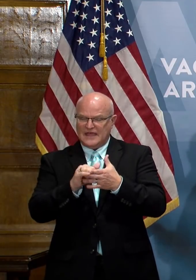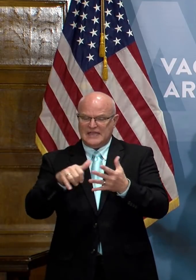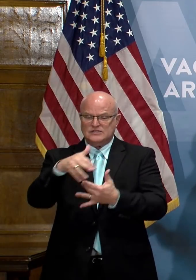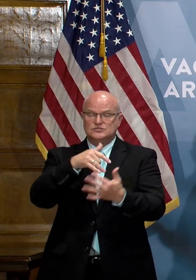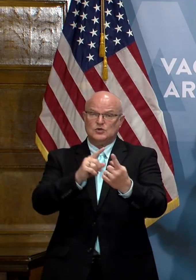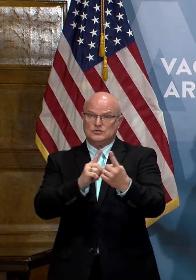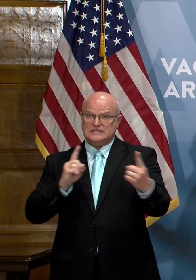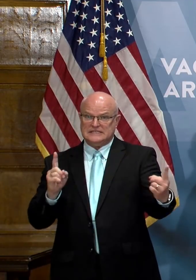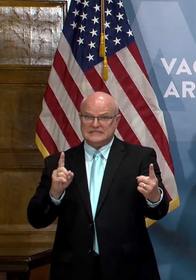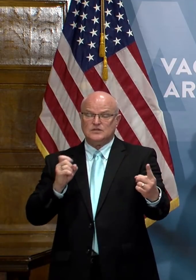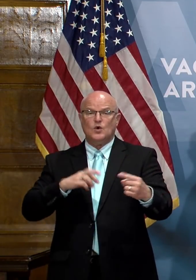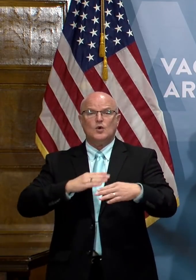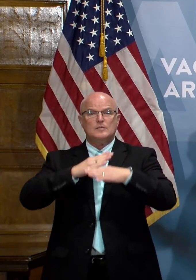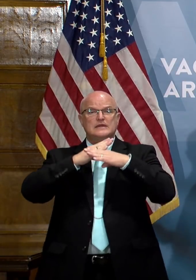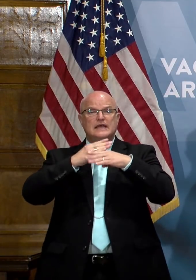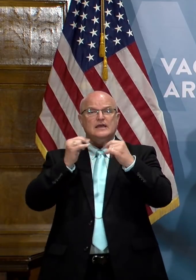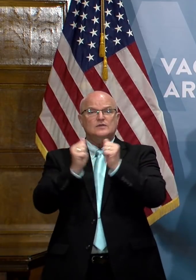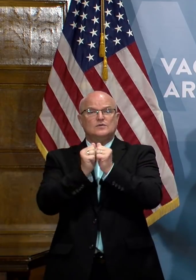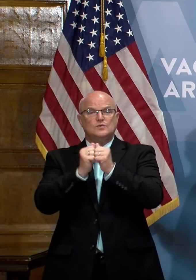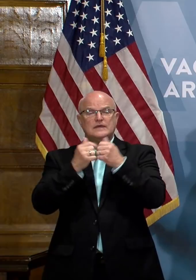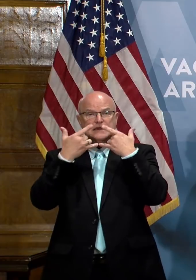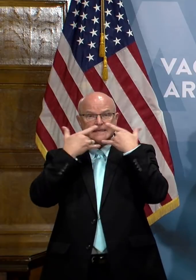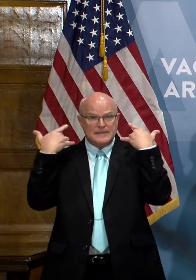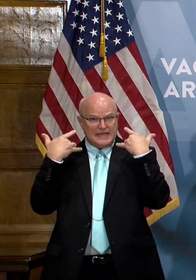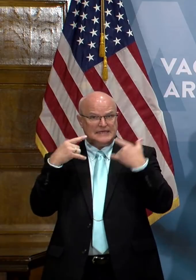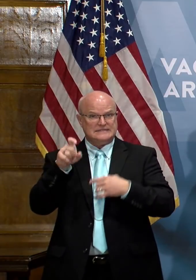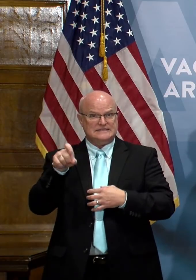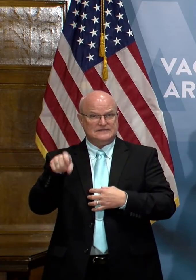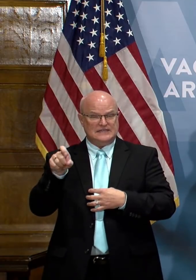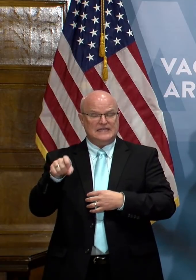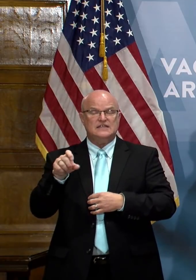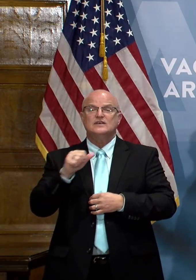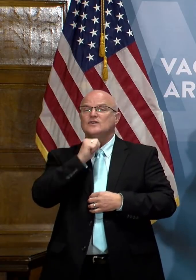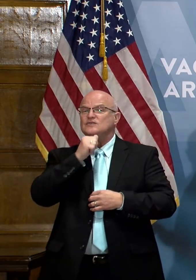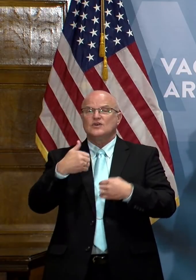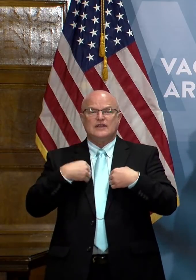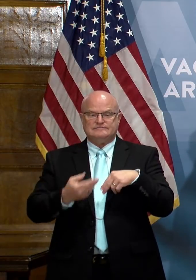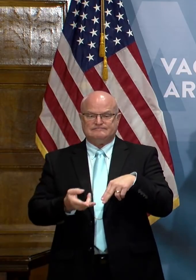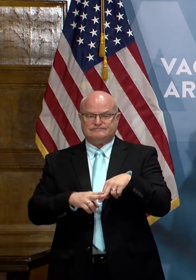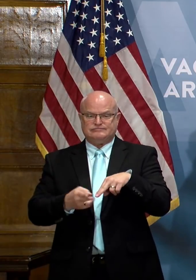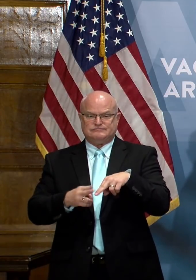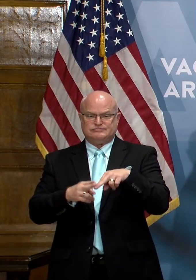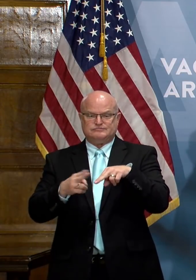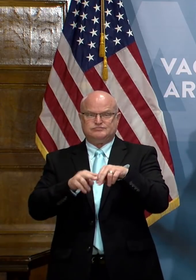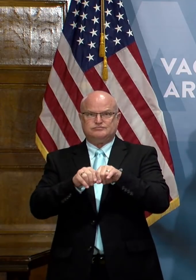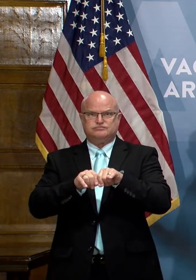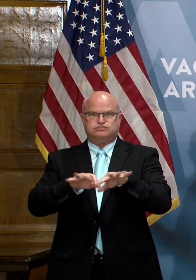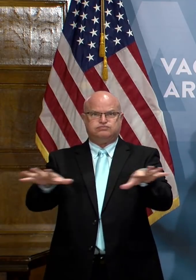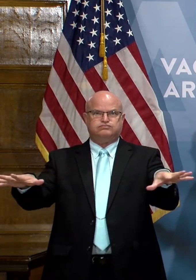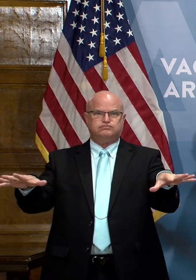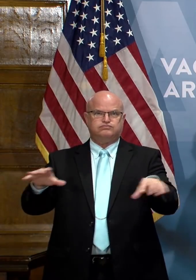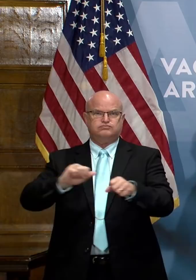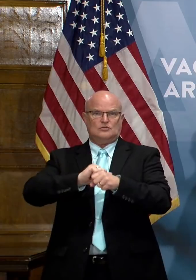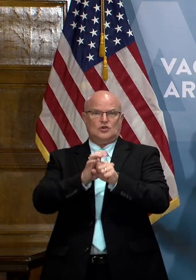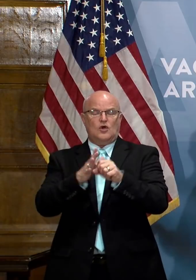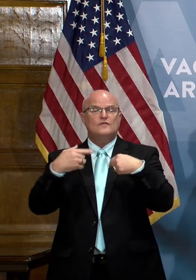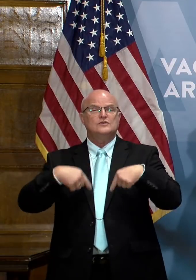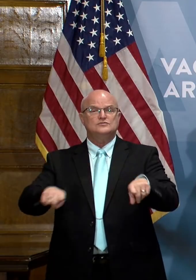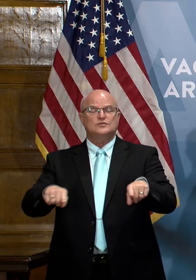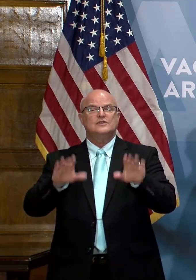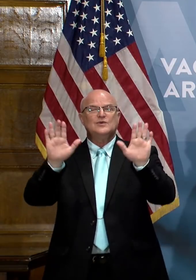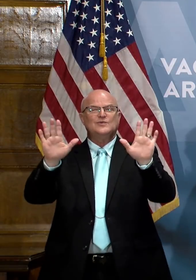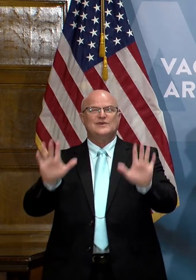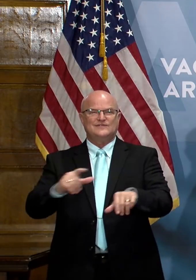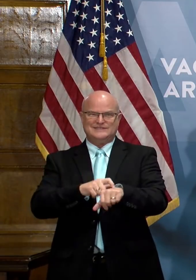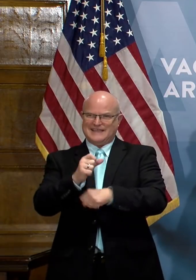socially distance or protect yourself as need be, so we don't have an increase in the spread of COVID during this